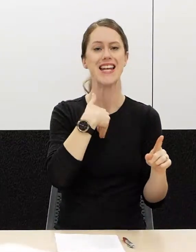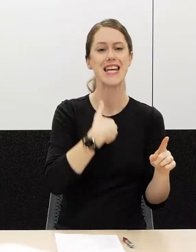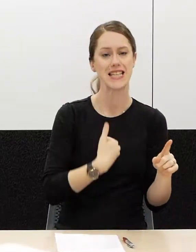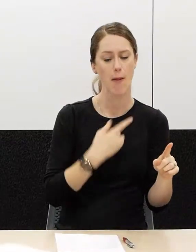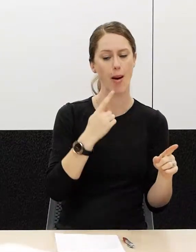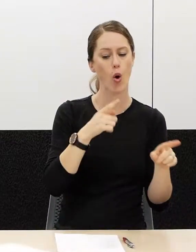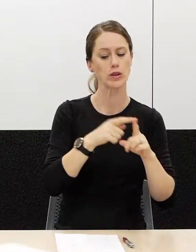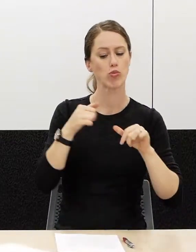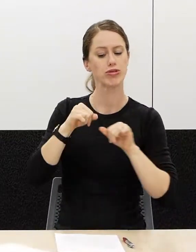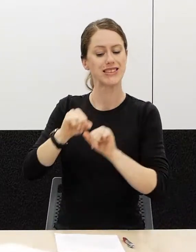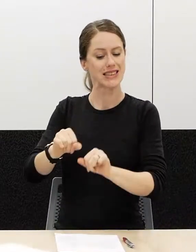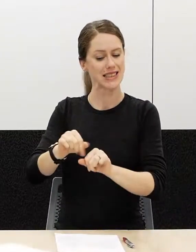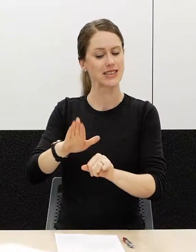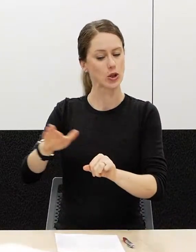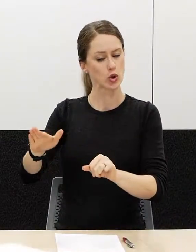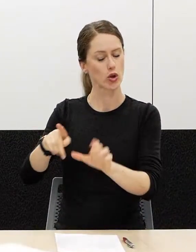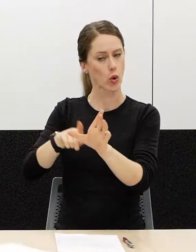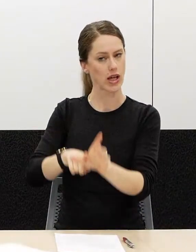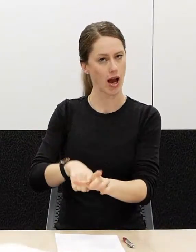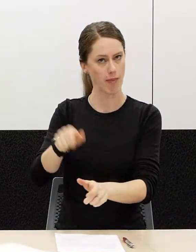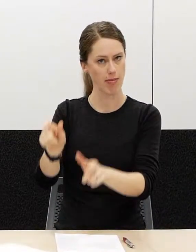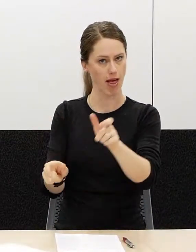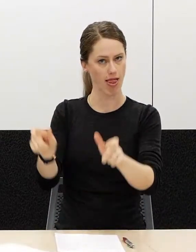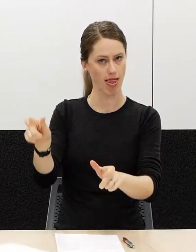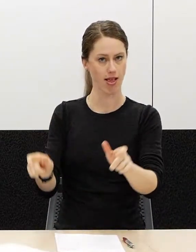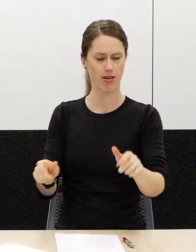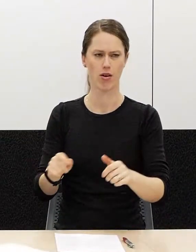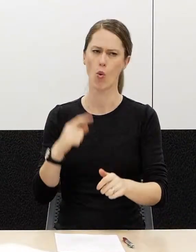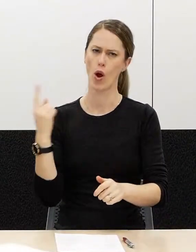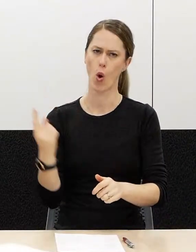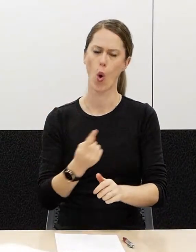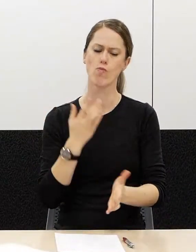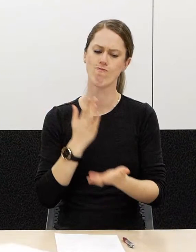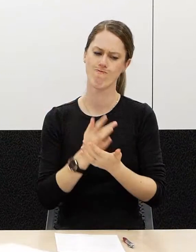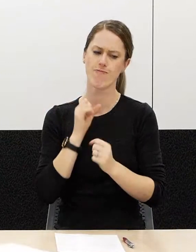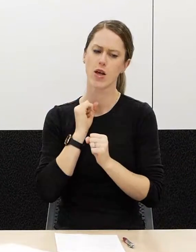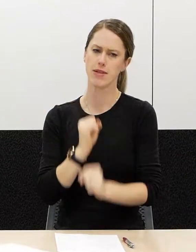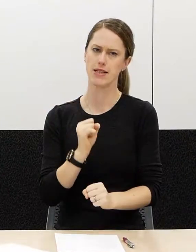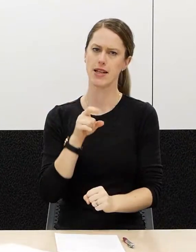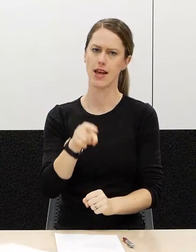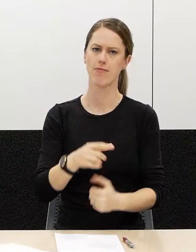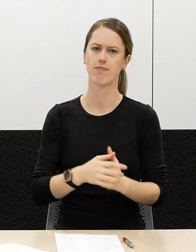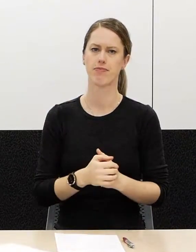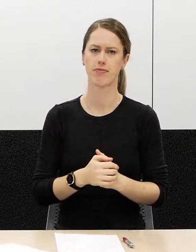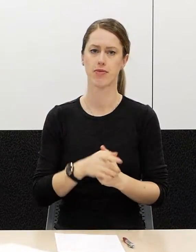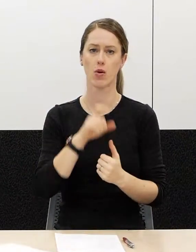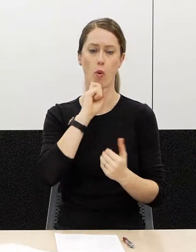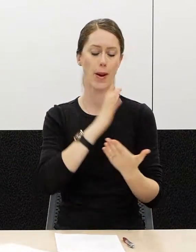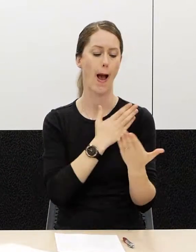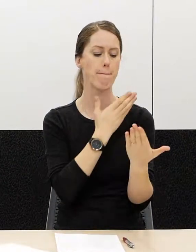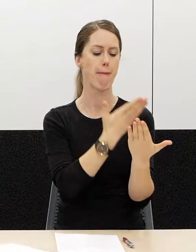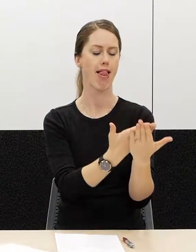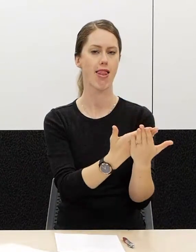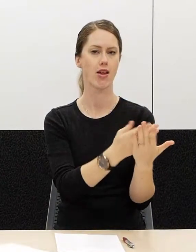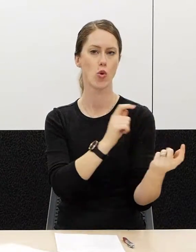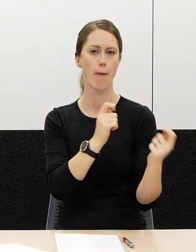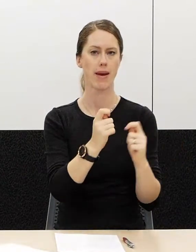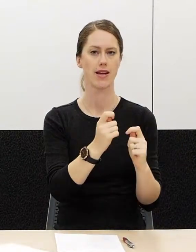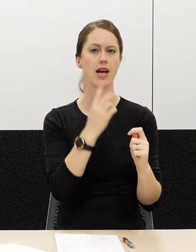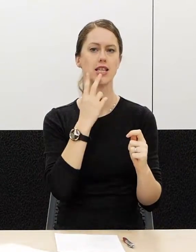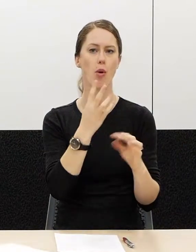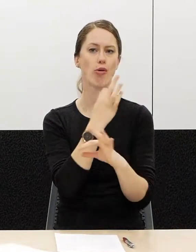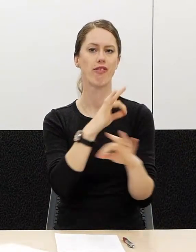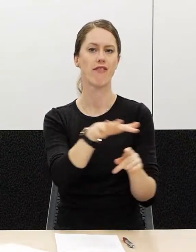while protecting our children and our youth, which we're all absolutely committed to. A bill to amend the Smoke-Free Environments Act